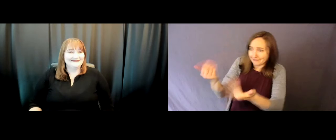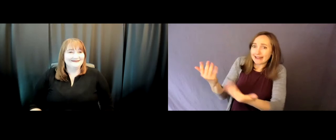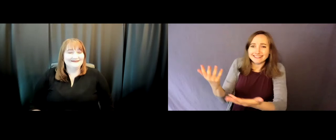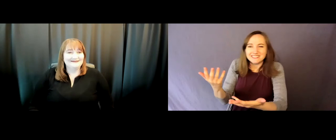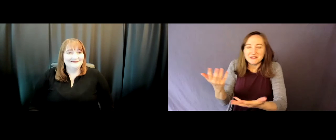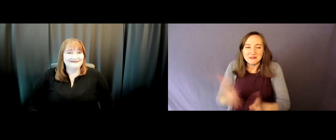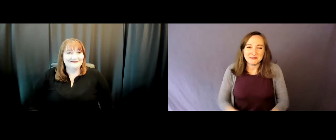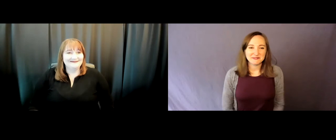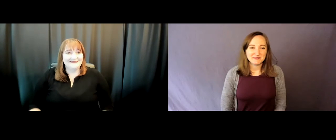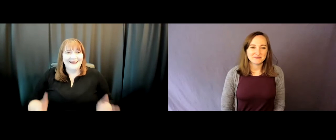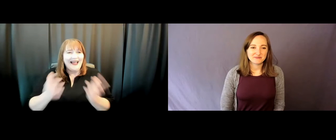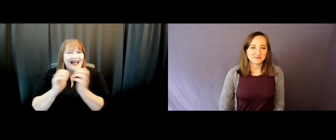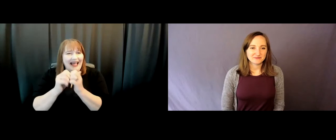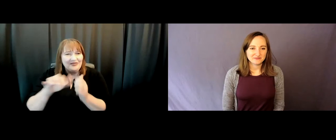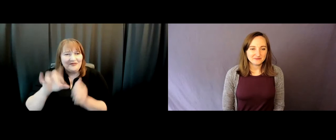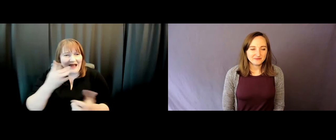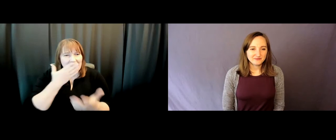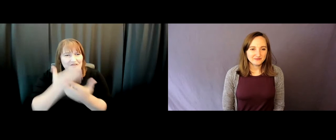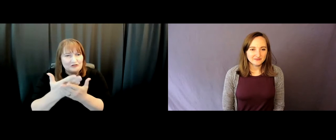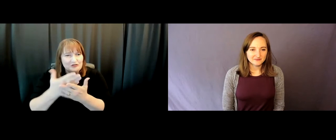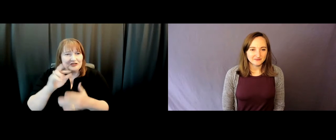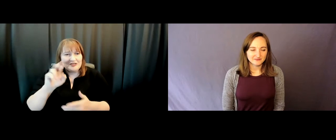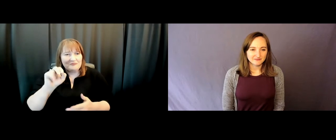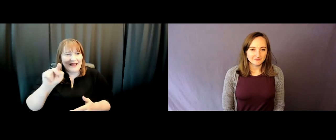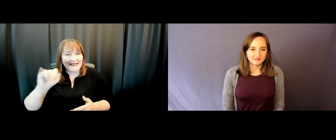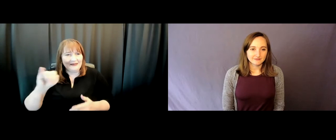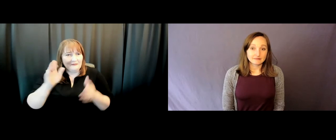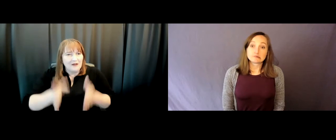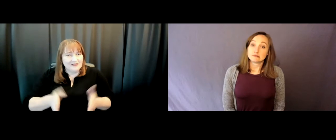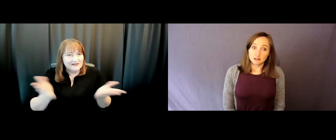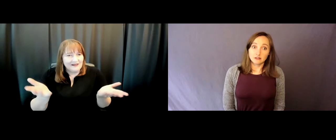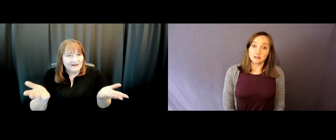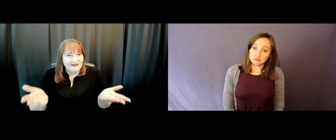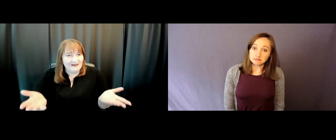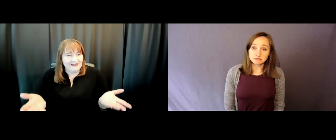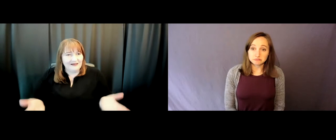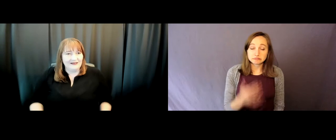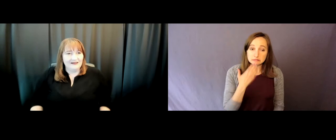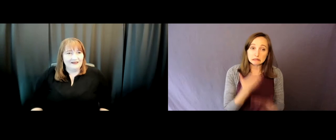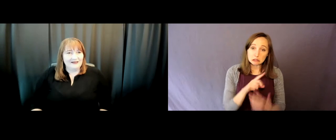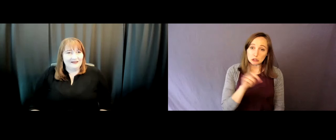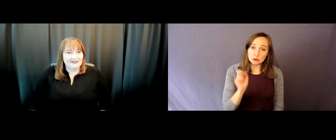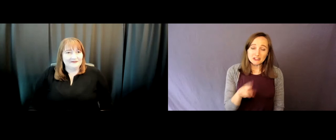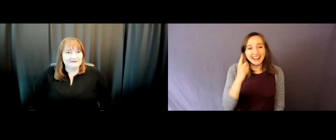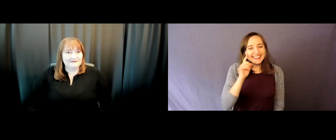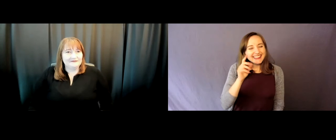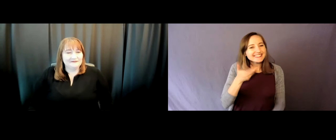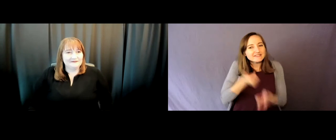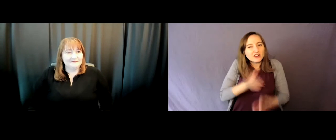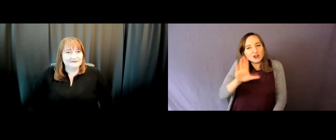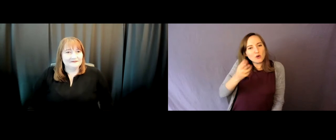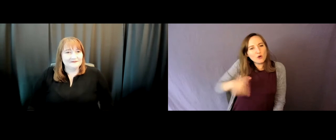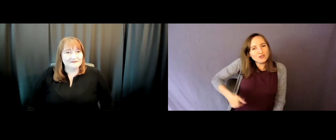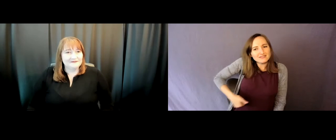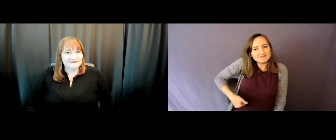Reiki practitioner? Well, that's a question because, I think it's intuition based. I think you